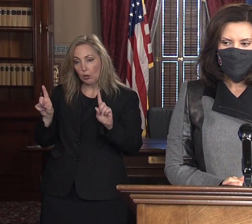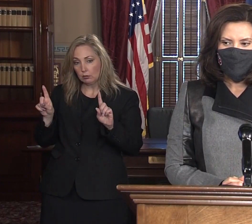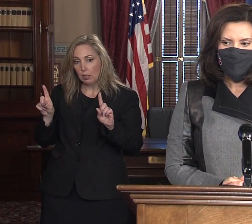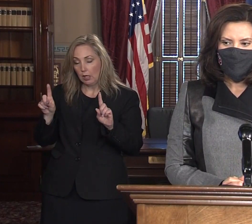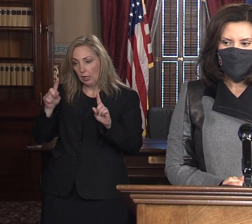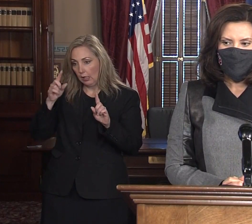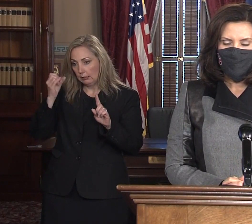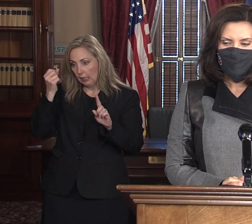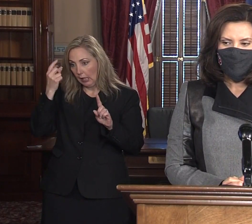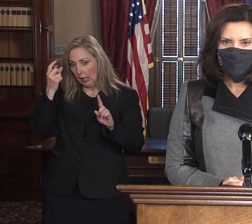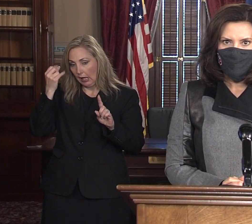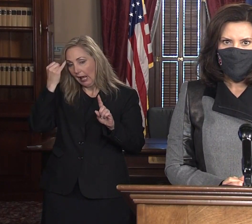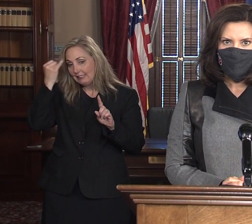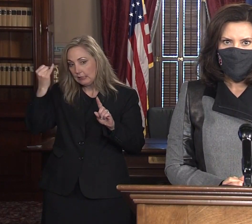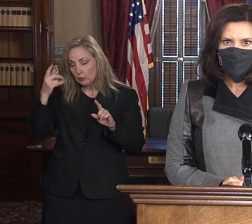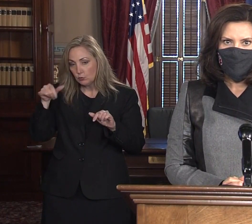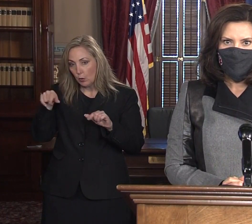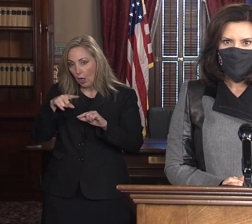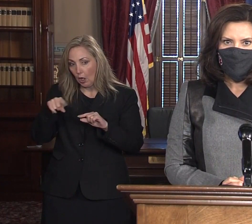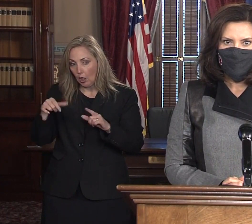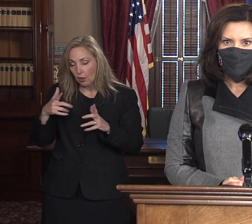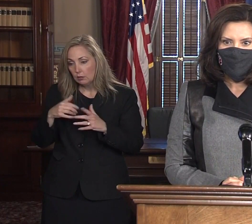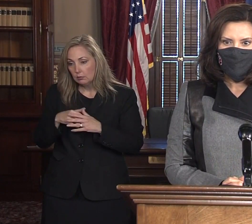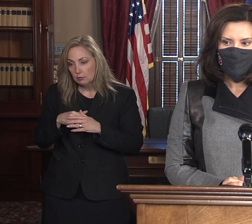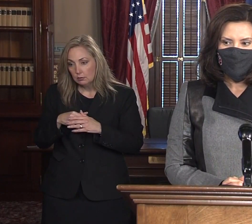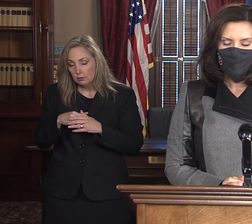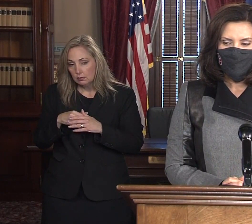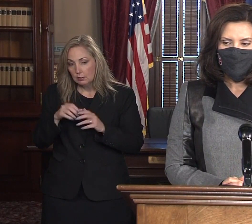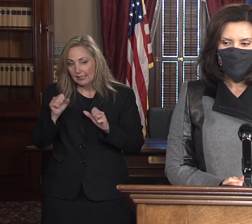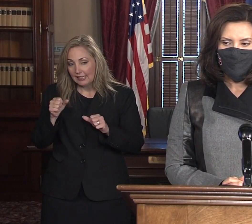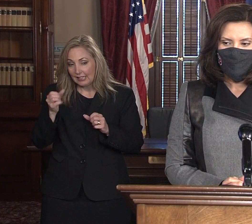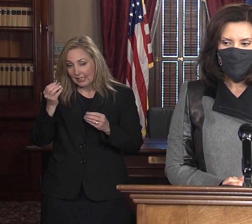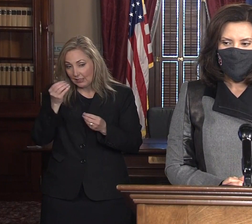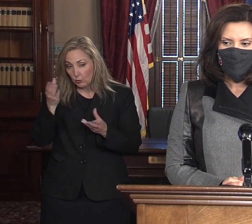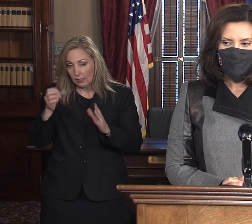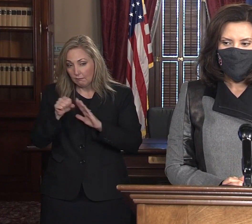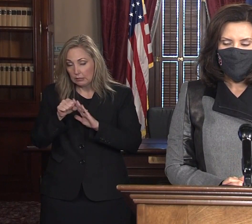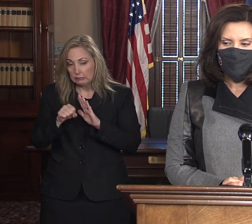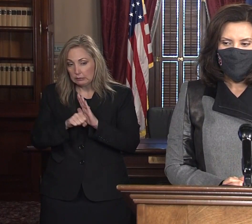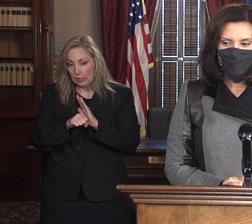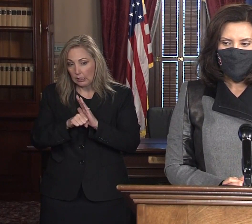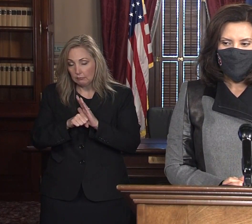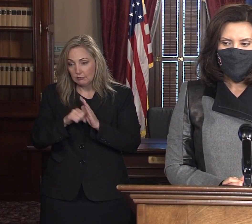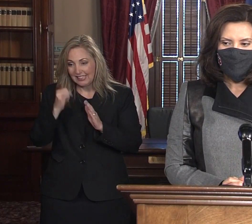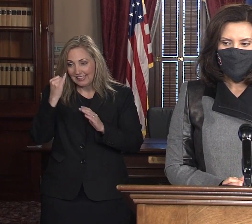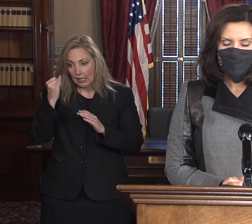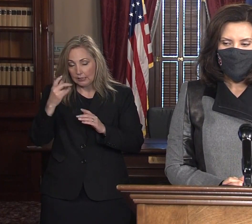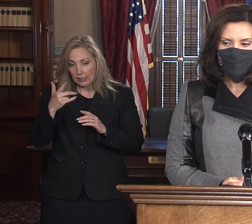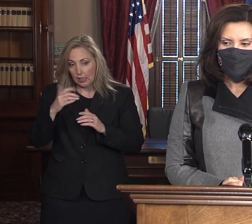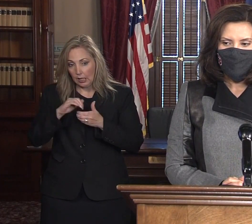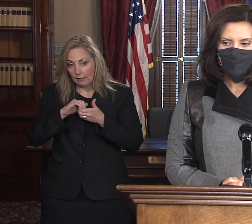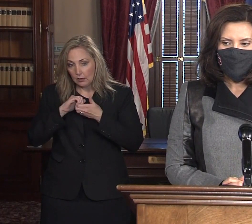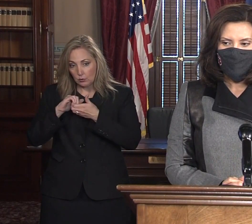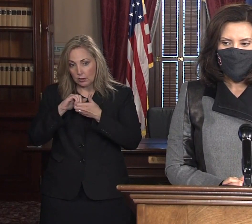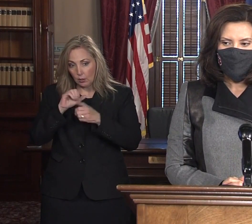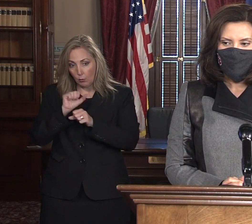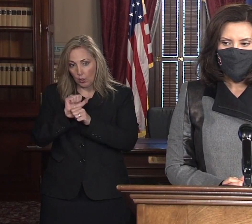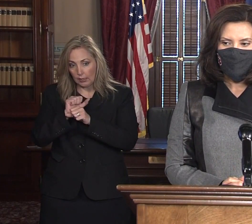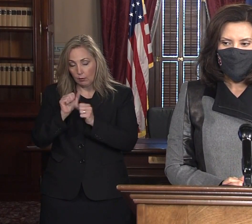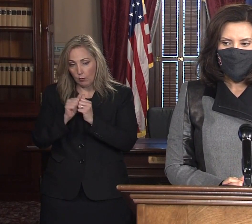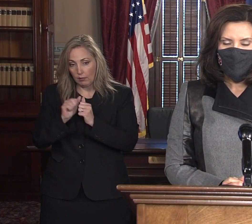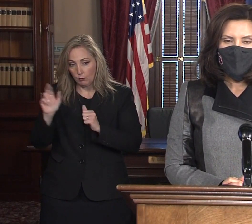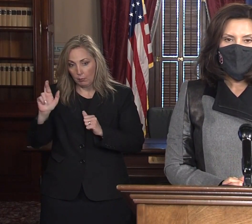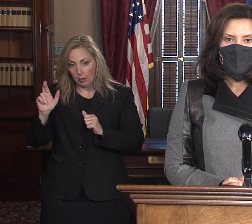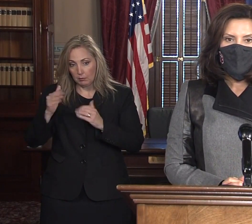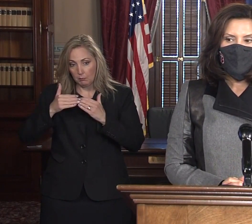about herd immunity. Can you give the state a sense on this unity working with the Republicans moving